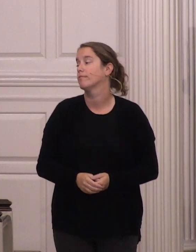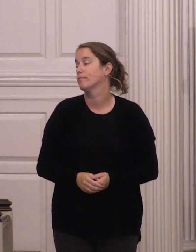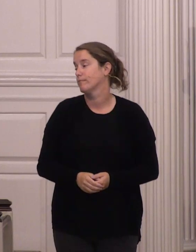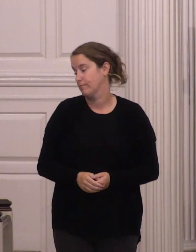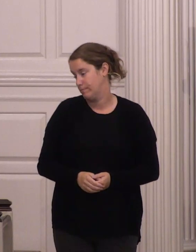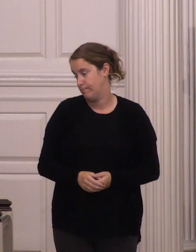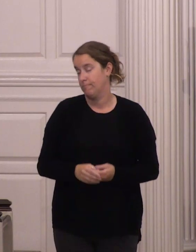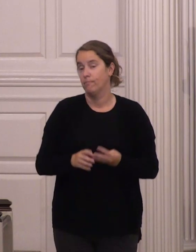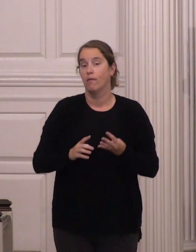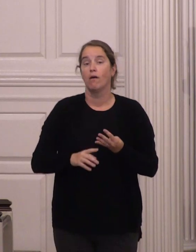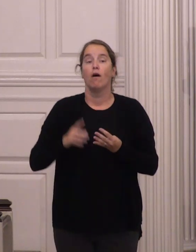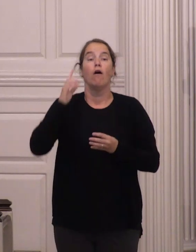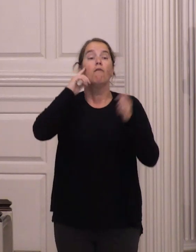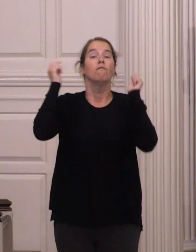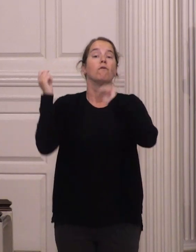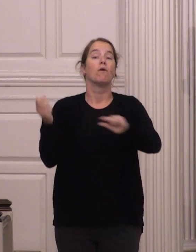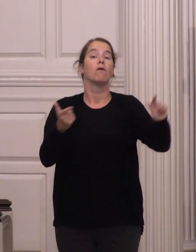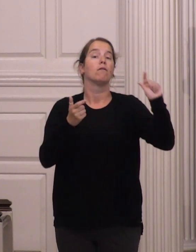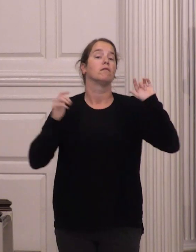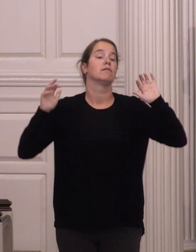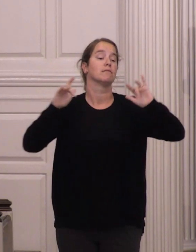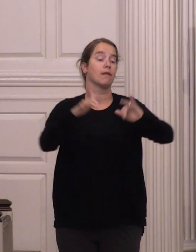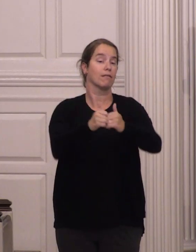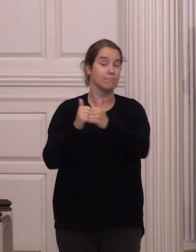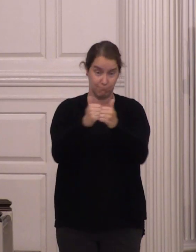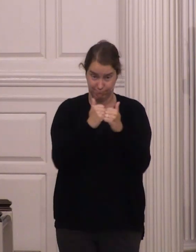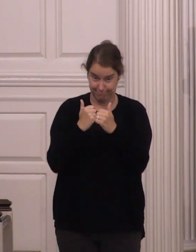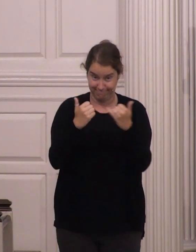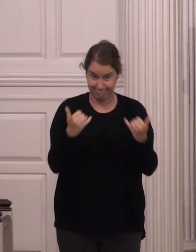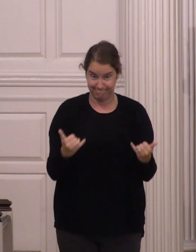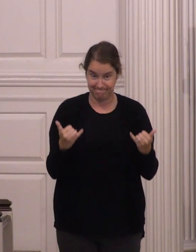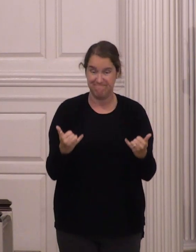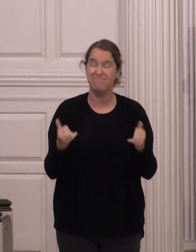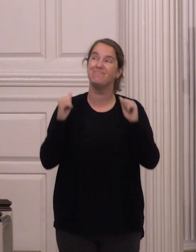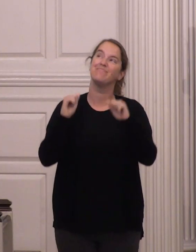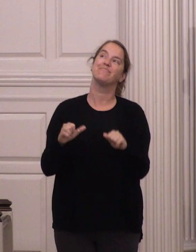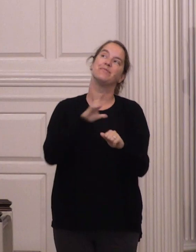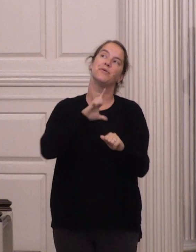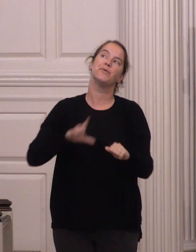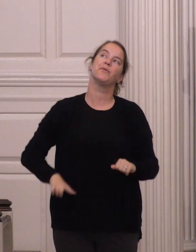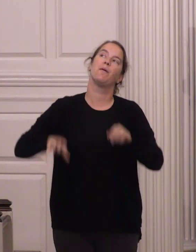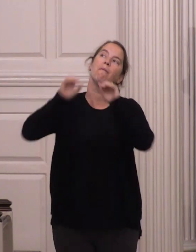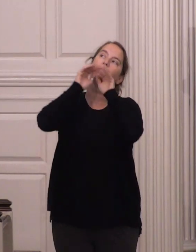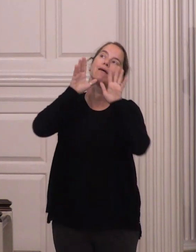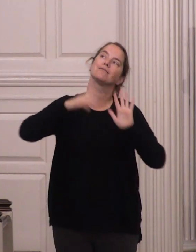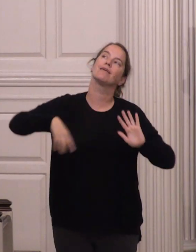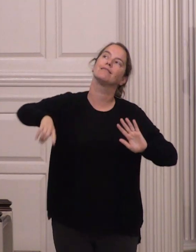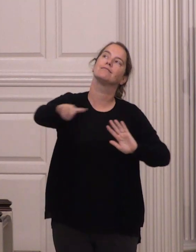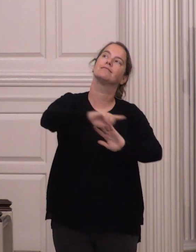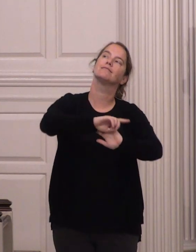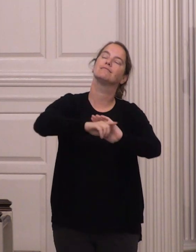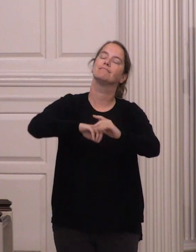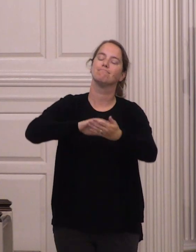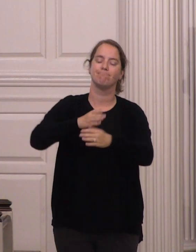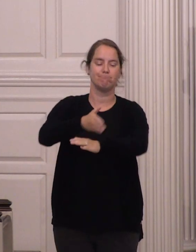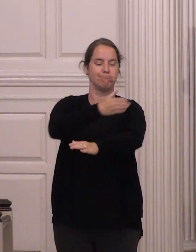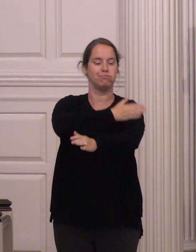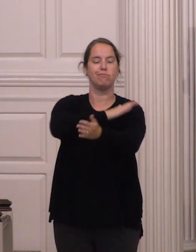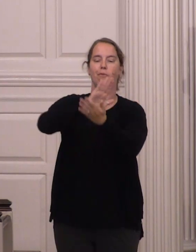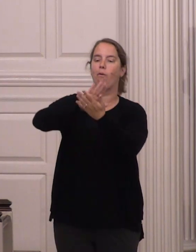For all of us gathered together today, may the Lord bless us and make us holy in his sight. Let us pray to